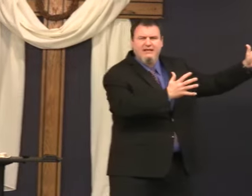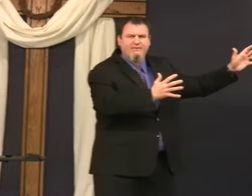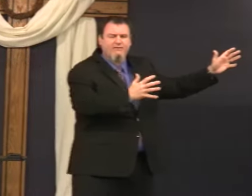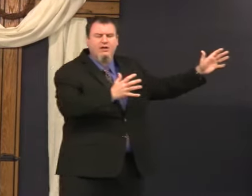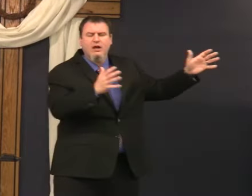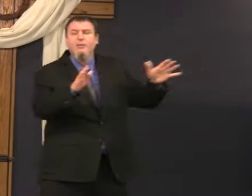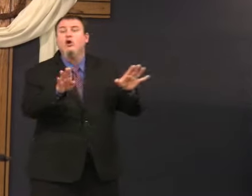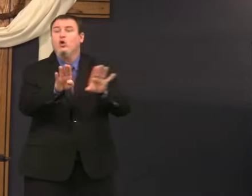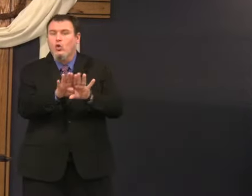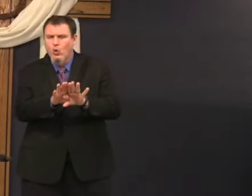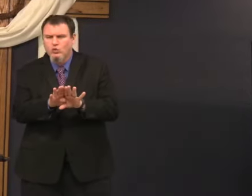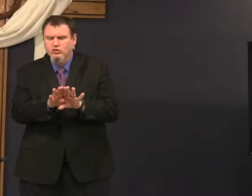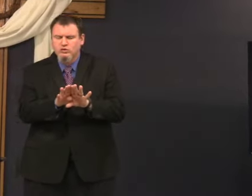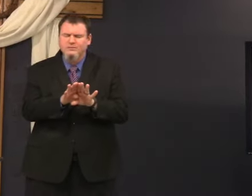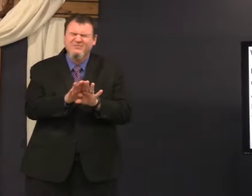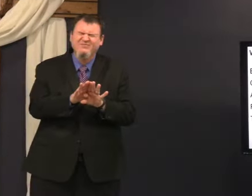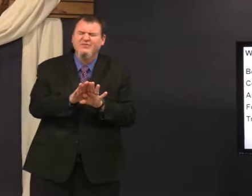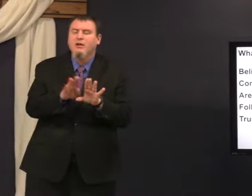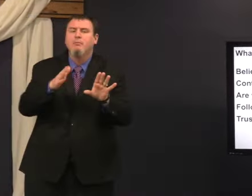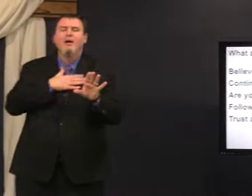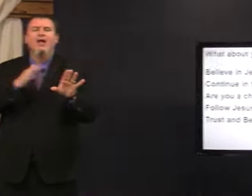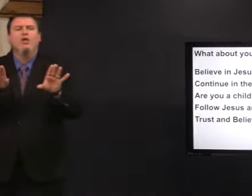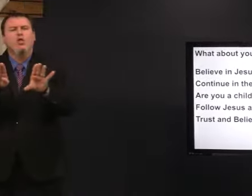So, let's close here.